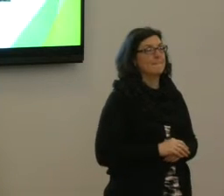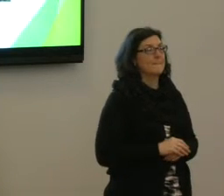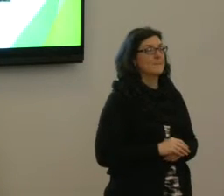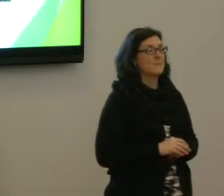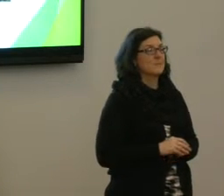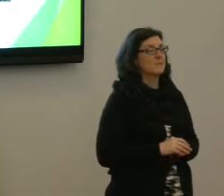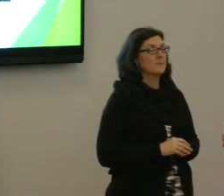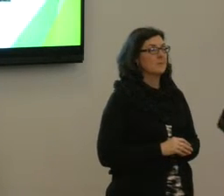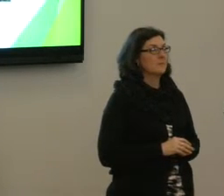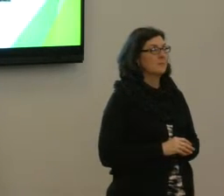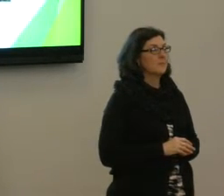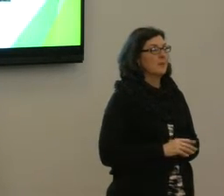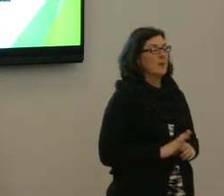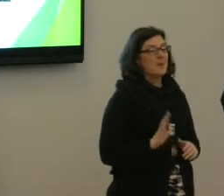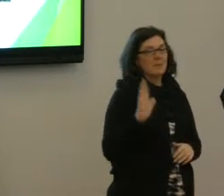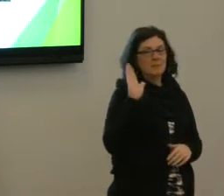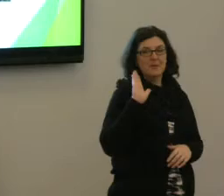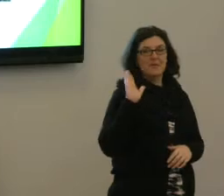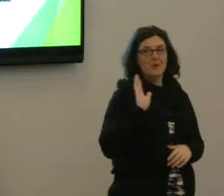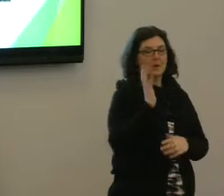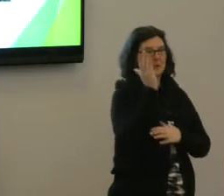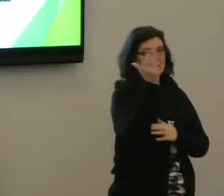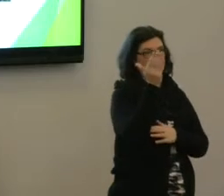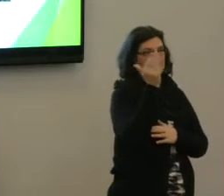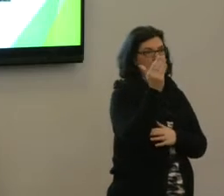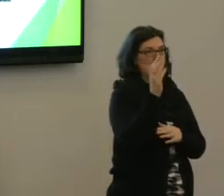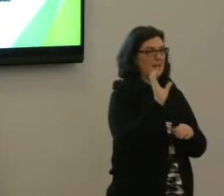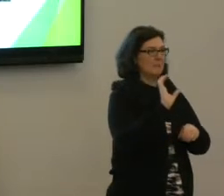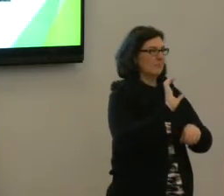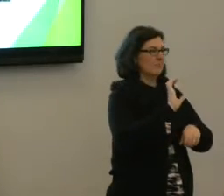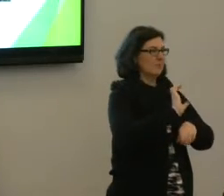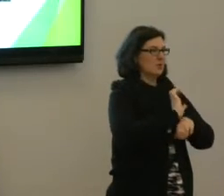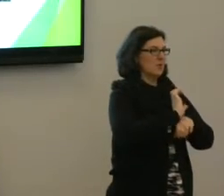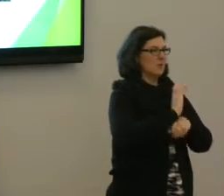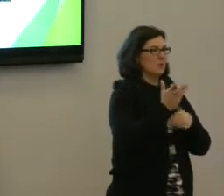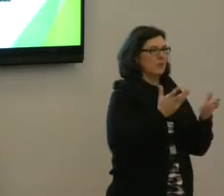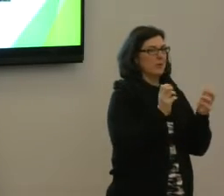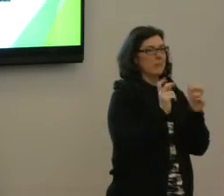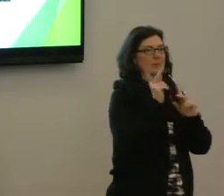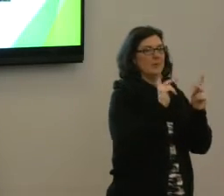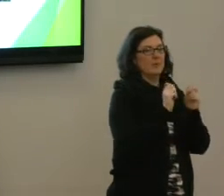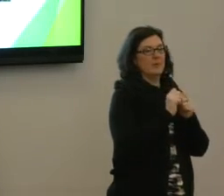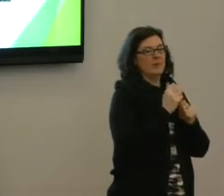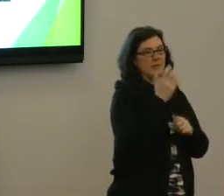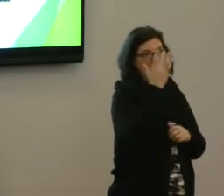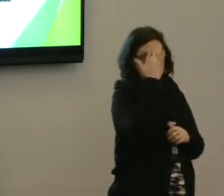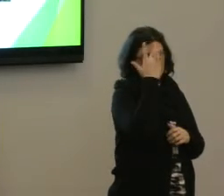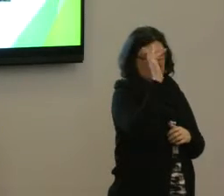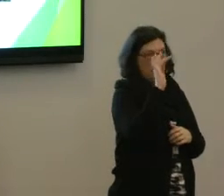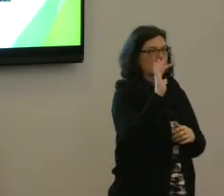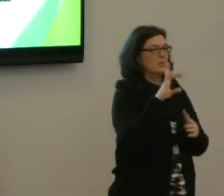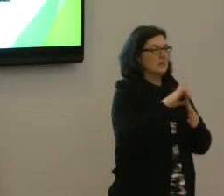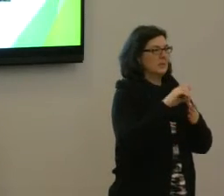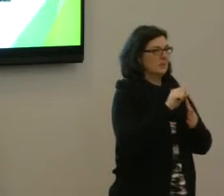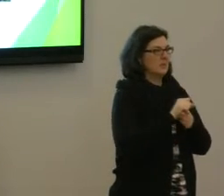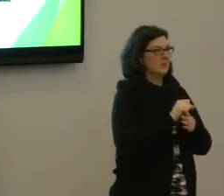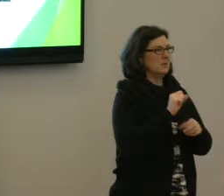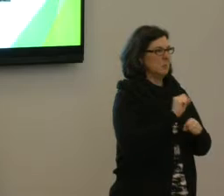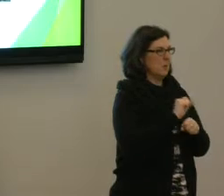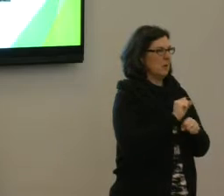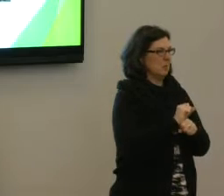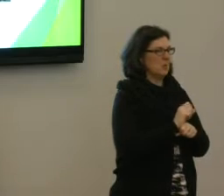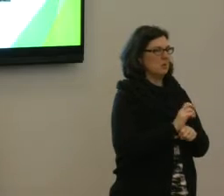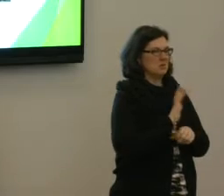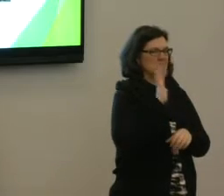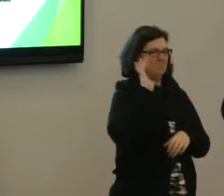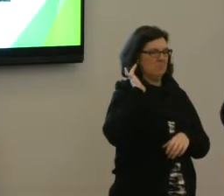I used to speak in front of head chapel services with people with intellectual disabilities at the centers where I worked early on.